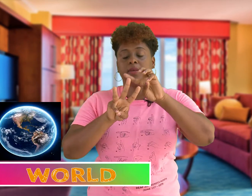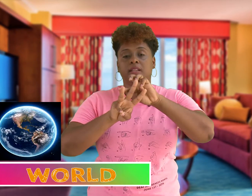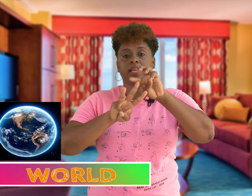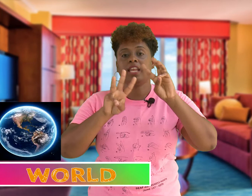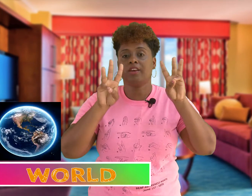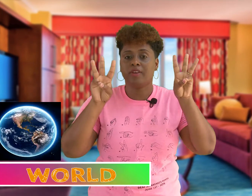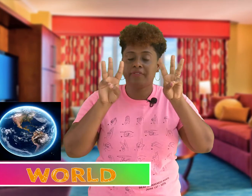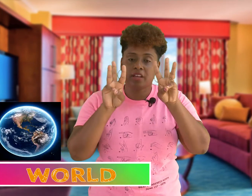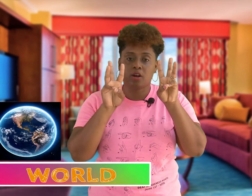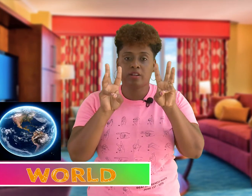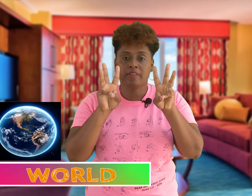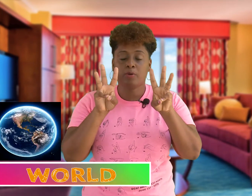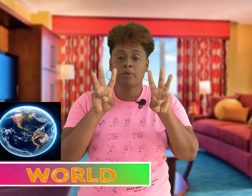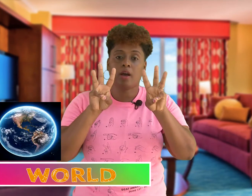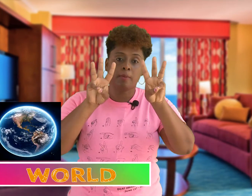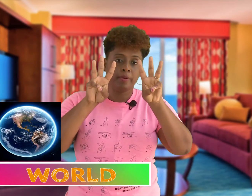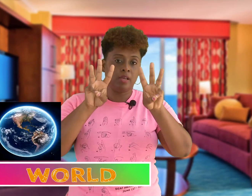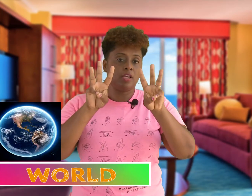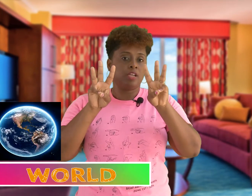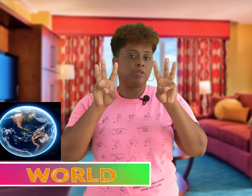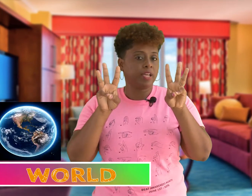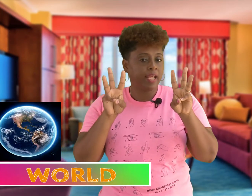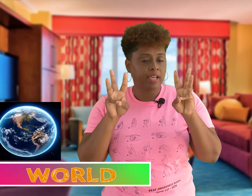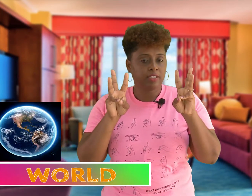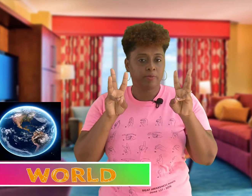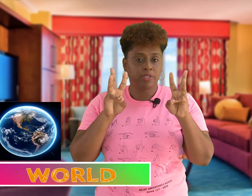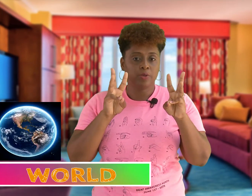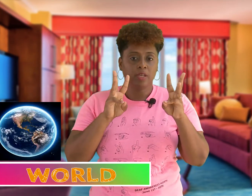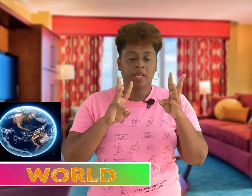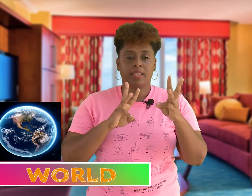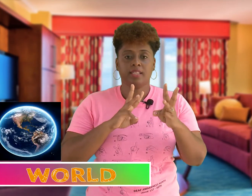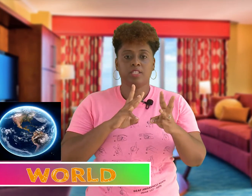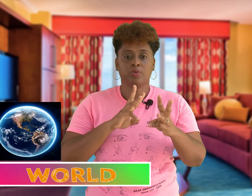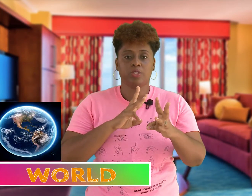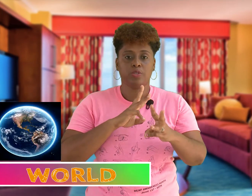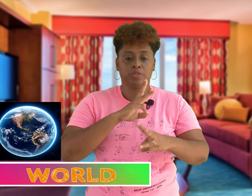middle, and your ring finger, all of them up, looking like a W. And this is what we do.